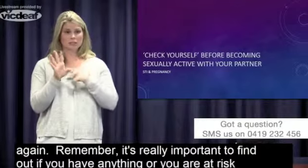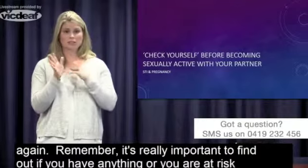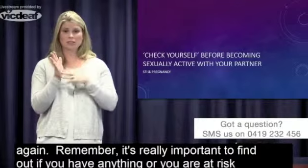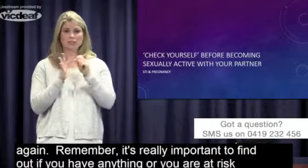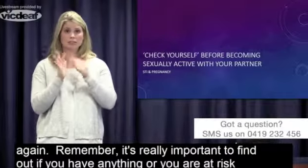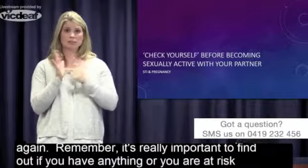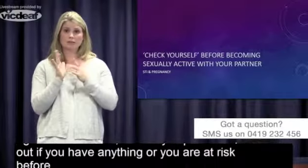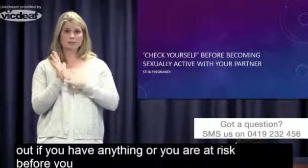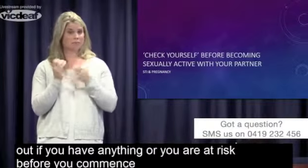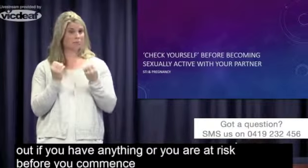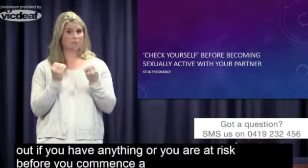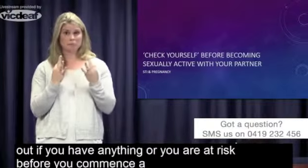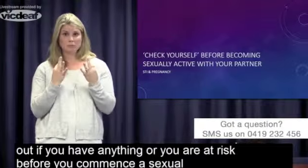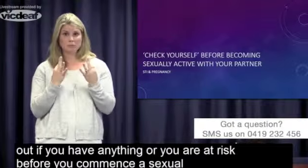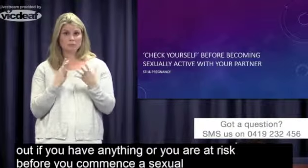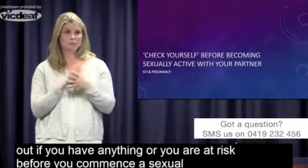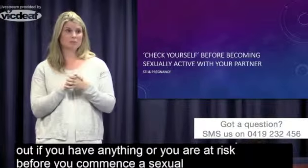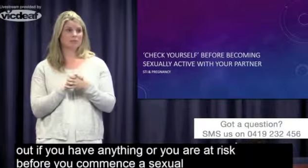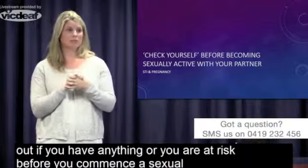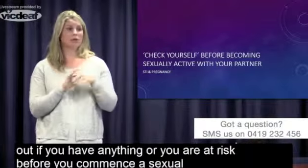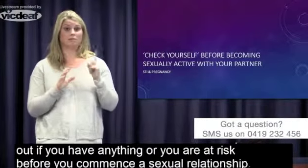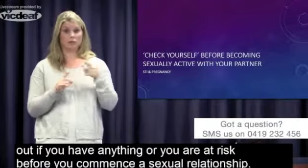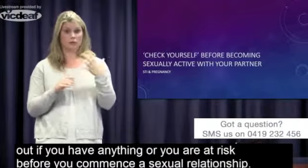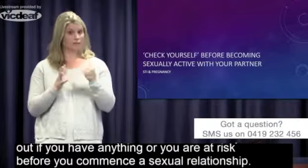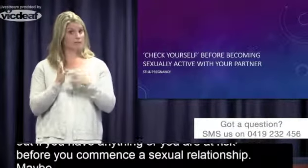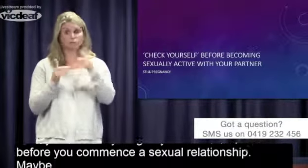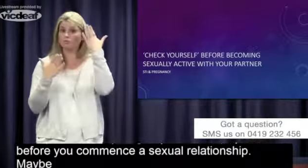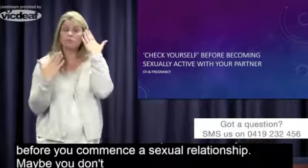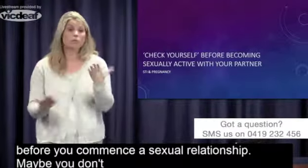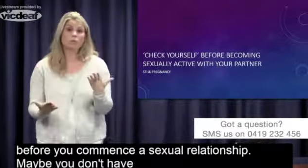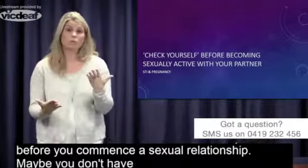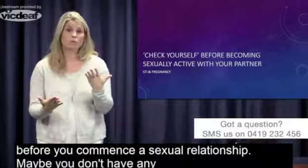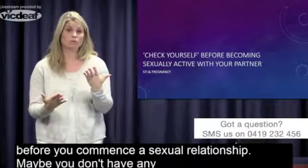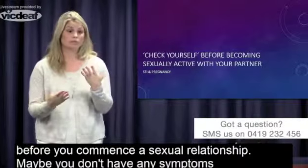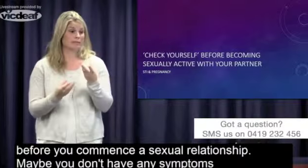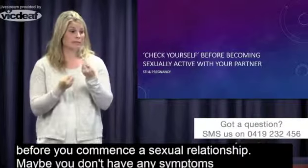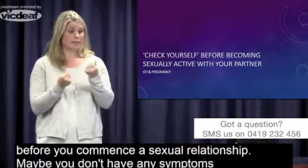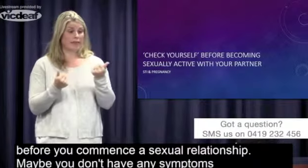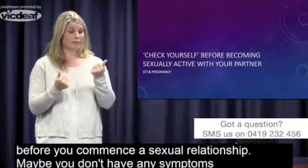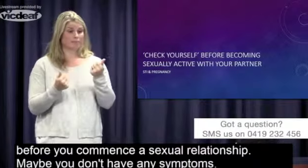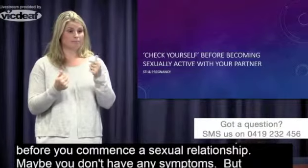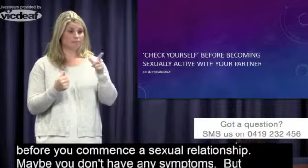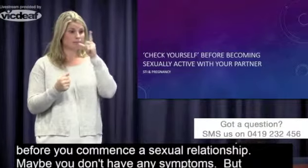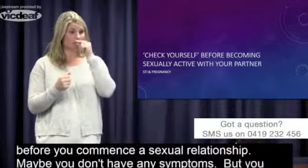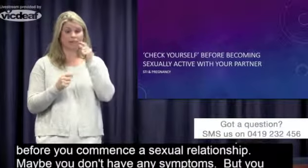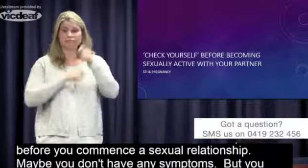relationship. Maybe you don't have any symptoms, but you could actually have the STI without